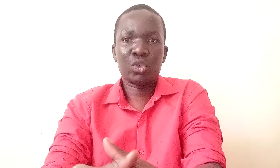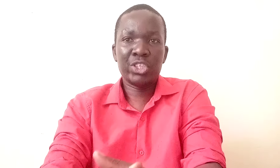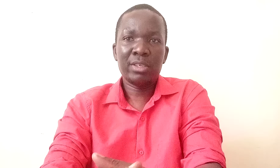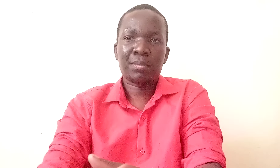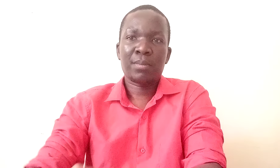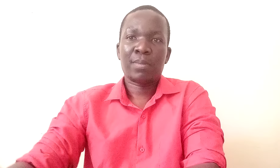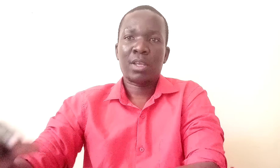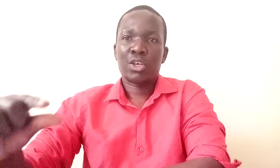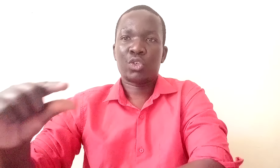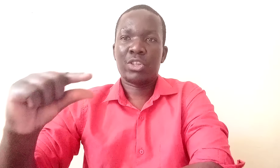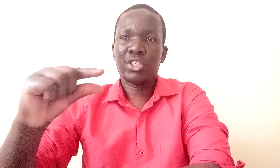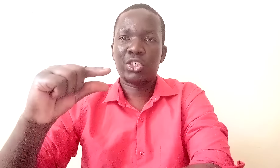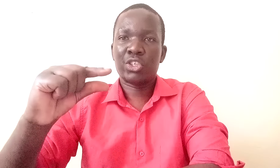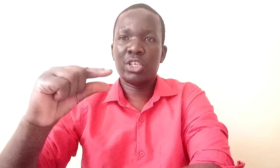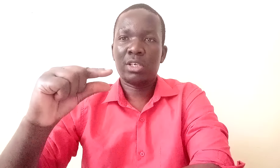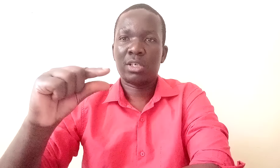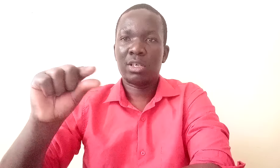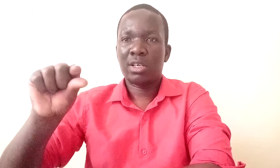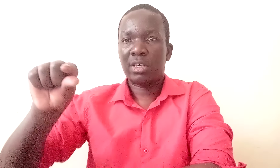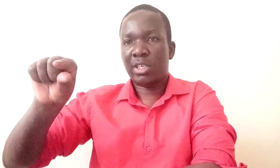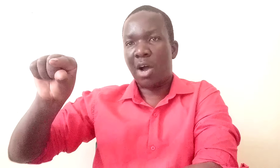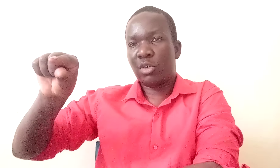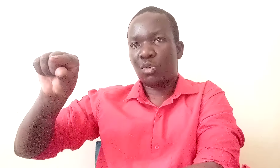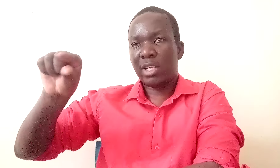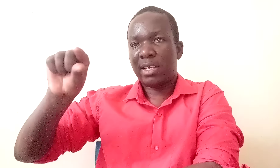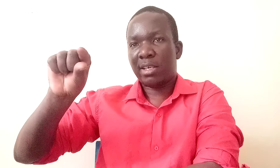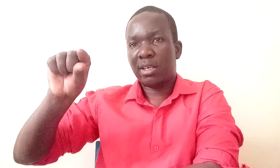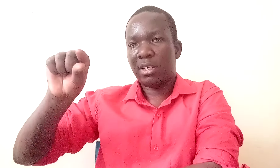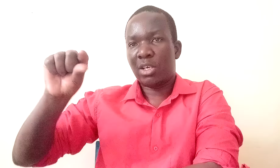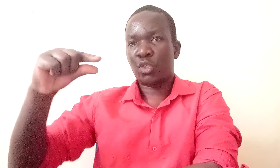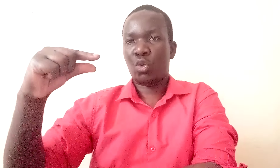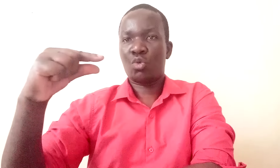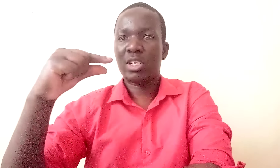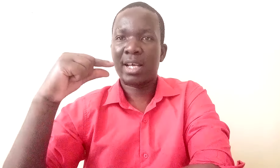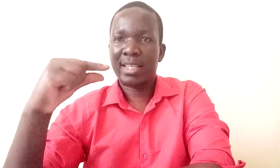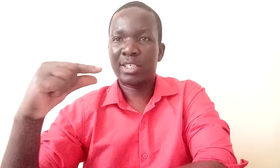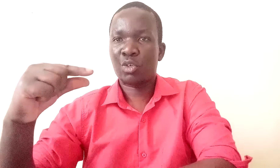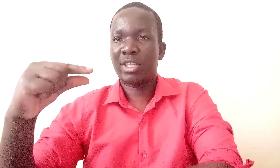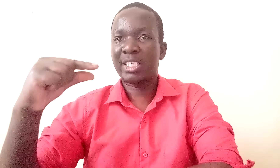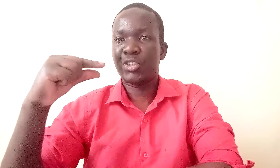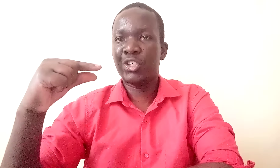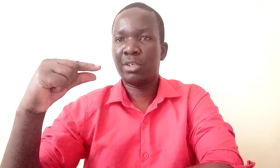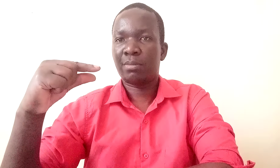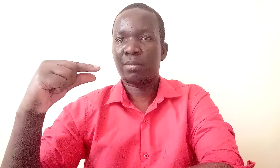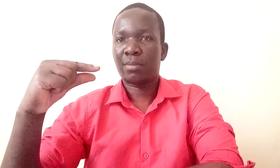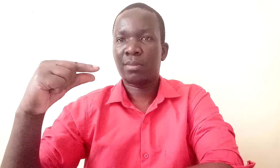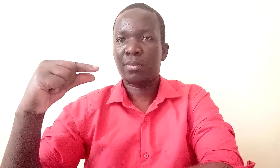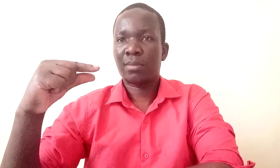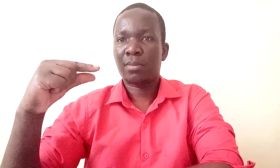G. So this is G. See how it looks like. So you do it like this. So this is G.